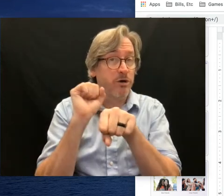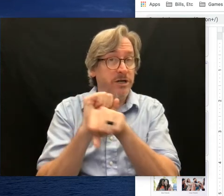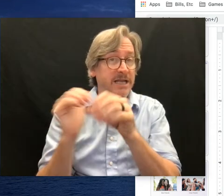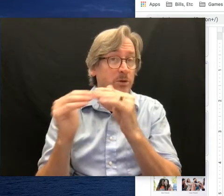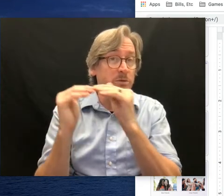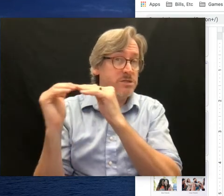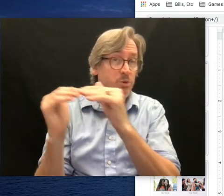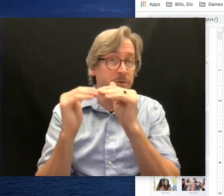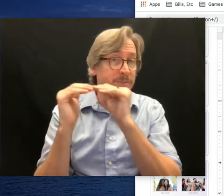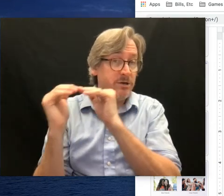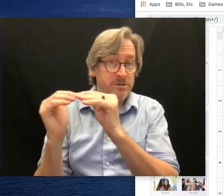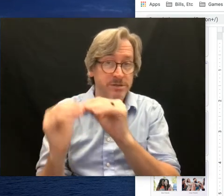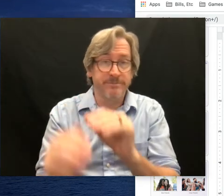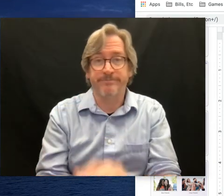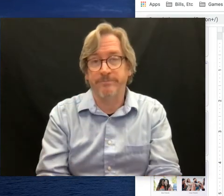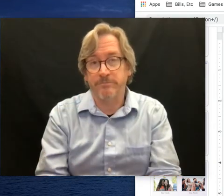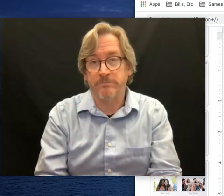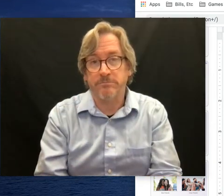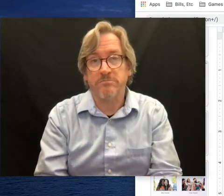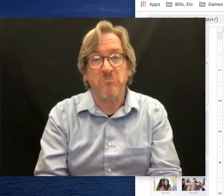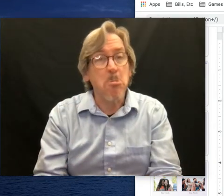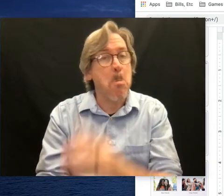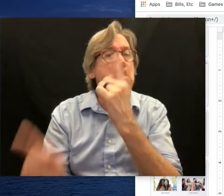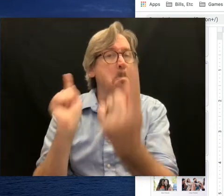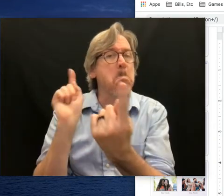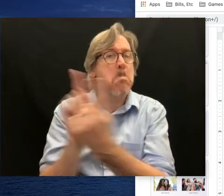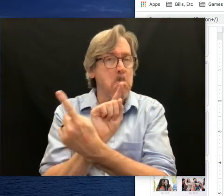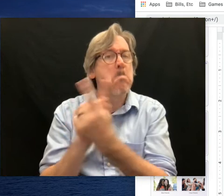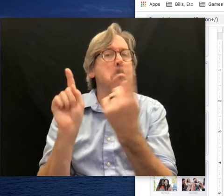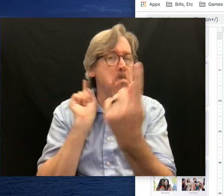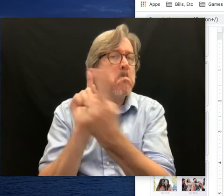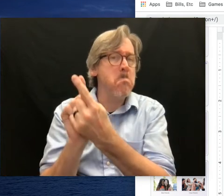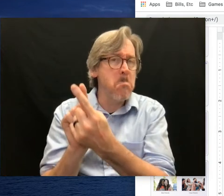Colleague, work equals, work peers.